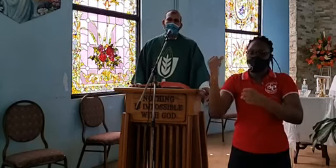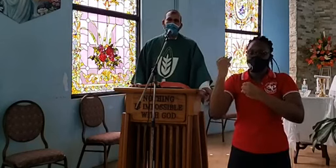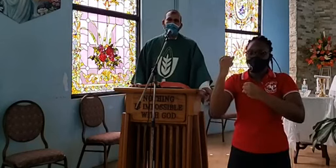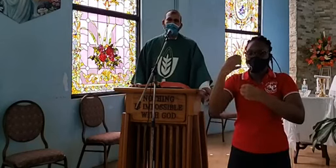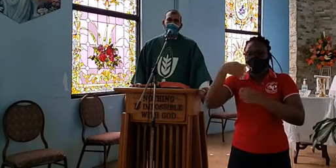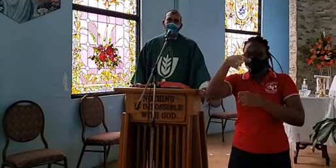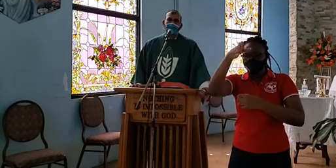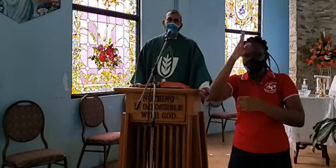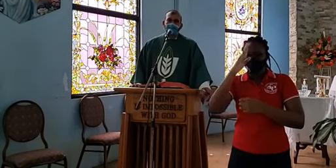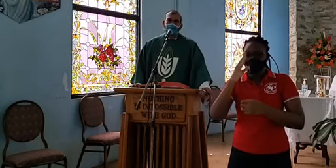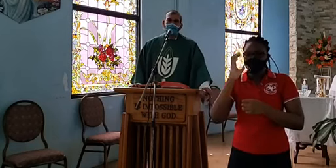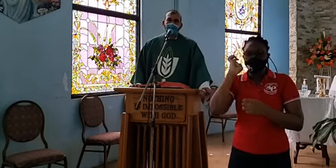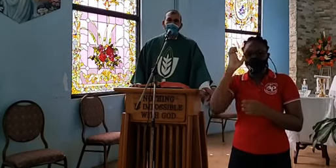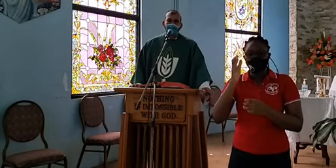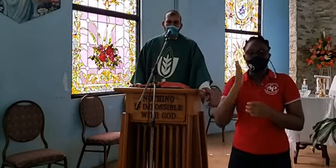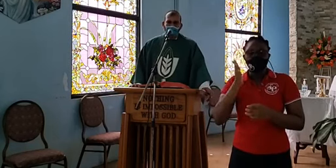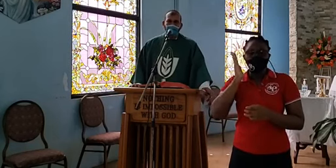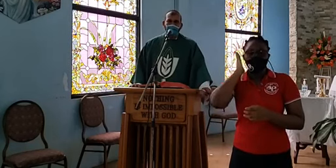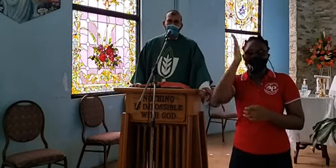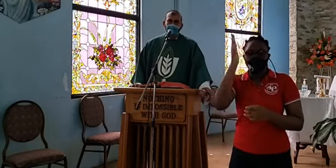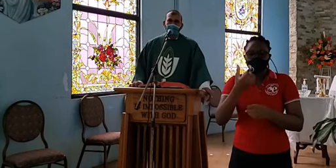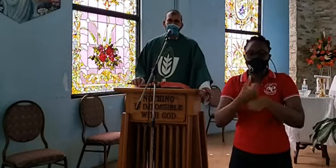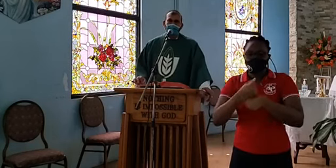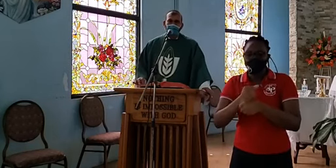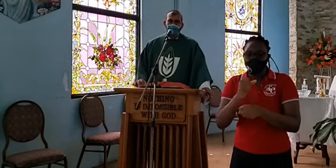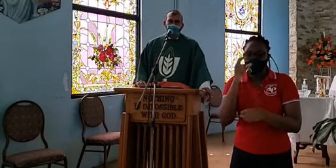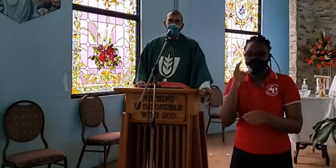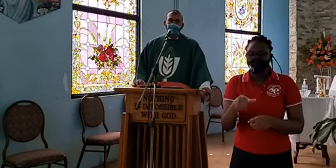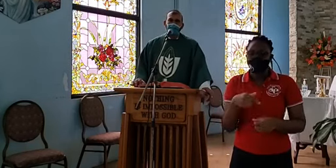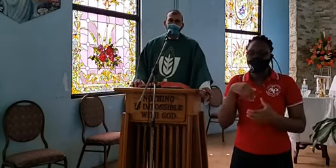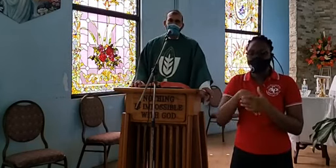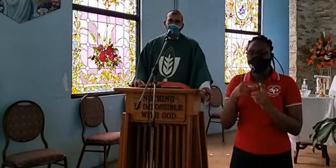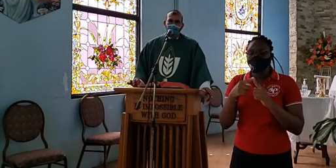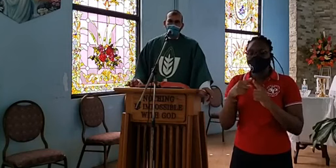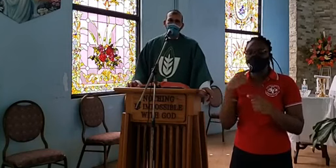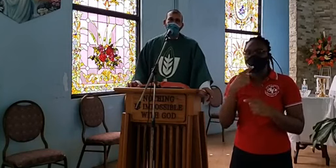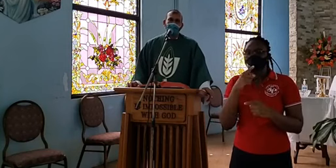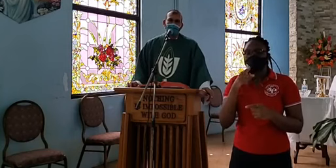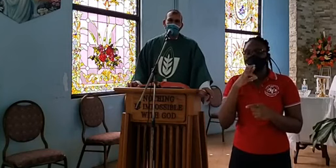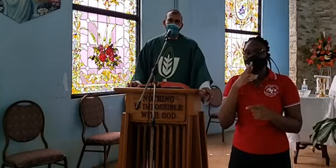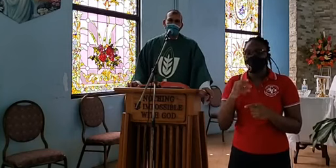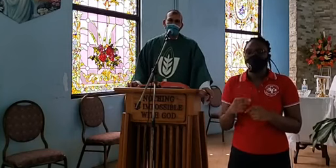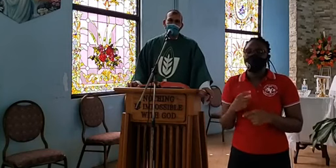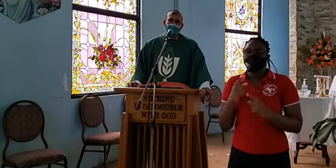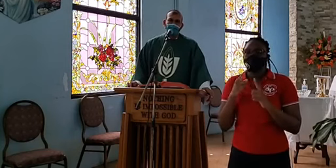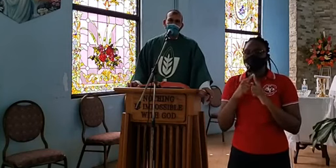God, He will make you into who you are meant to be.